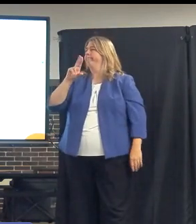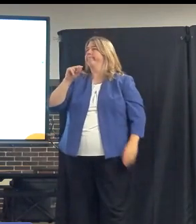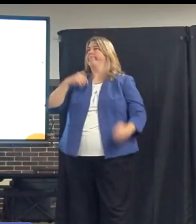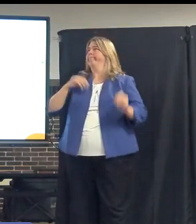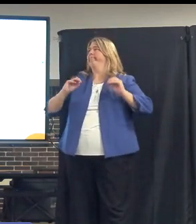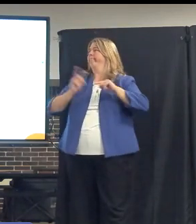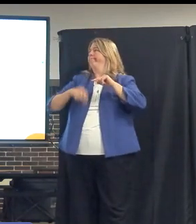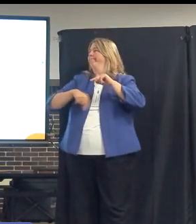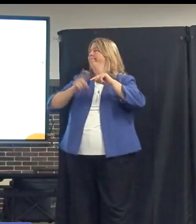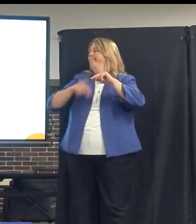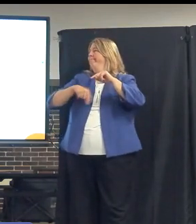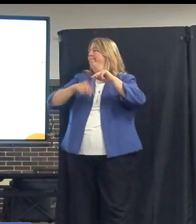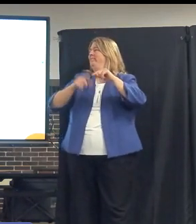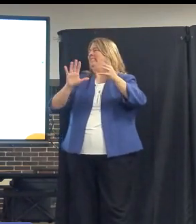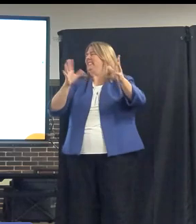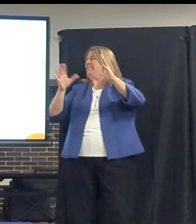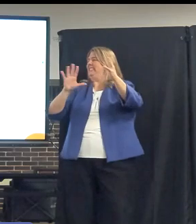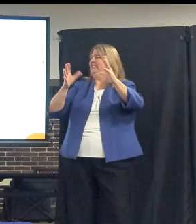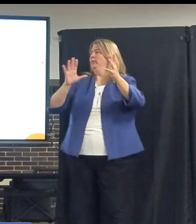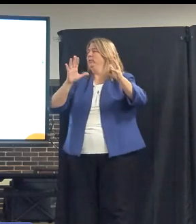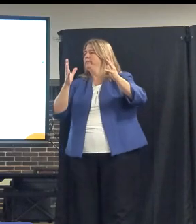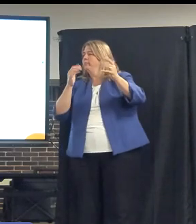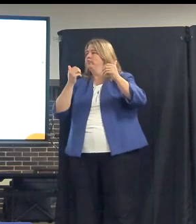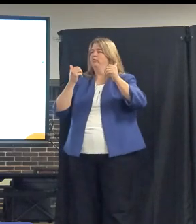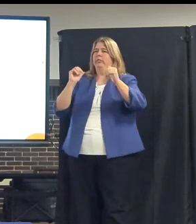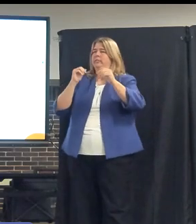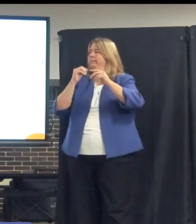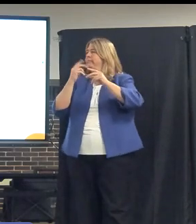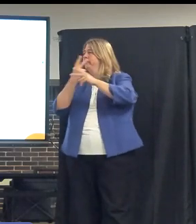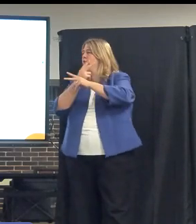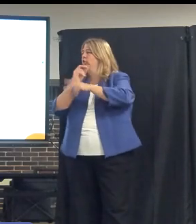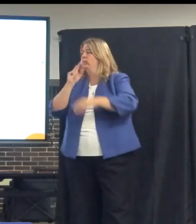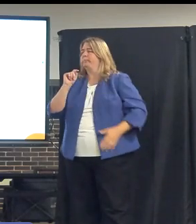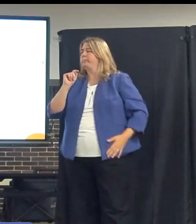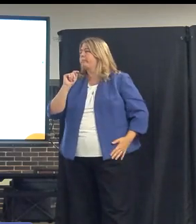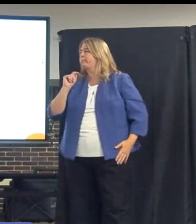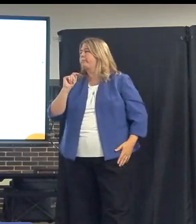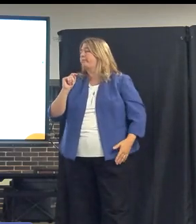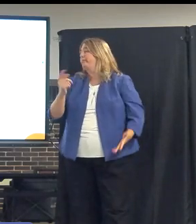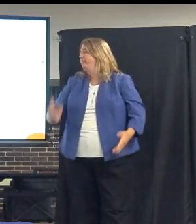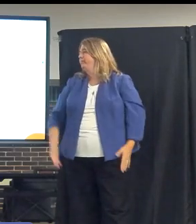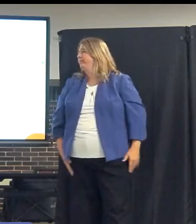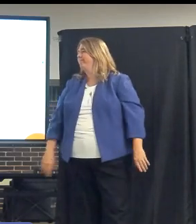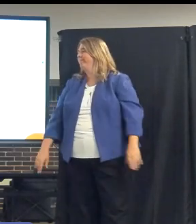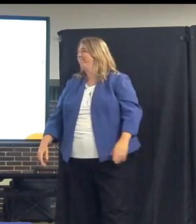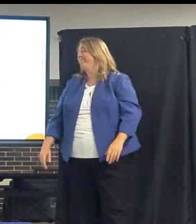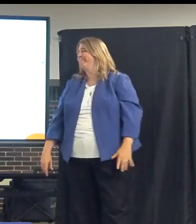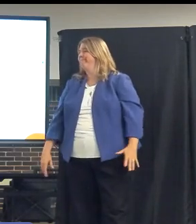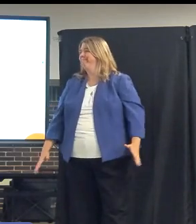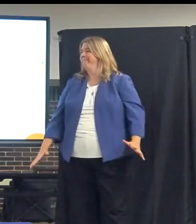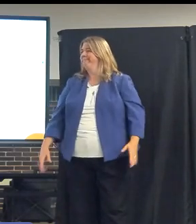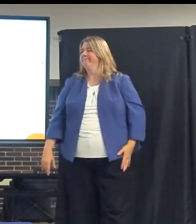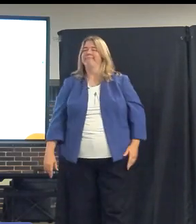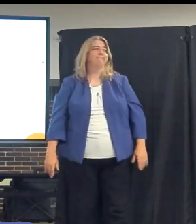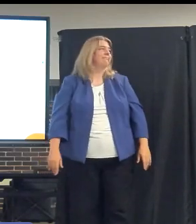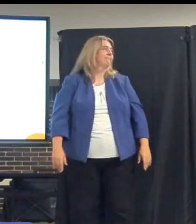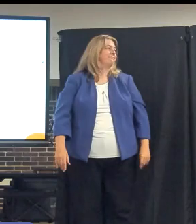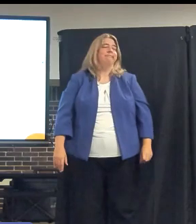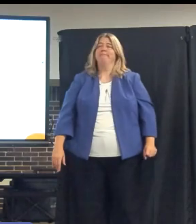ready to advertise yet. We want to make sure we have all the pieces in place so that we don't have to turn any schools